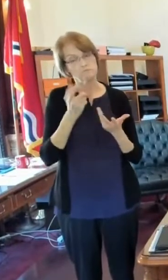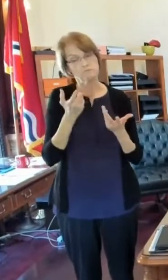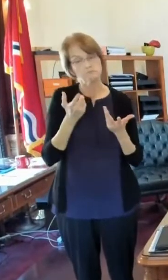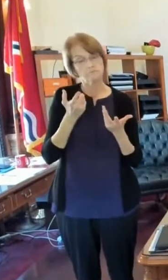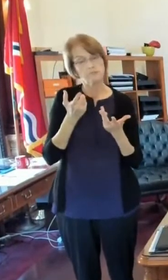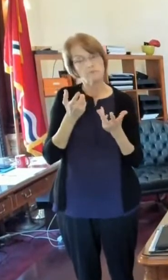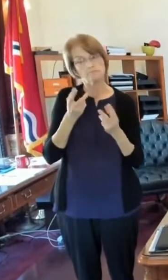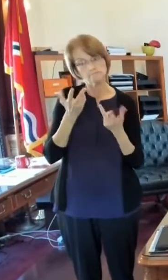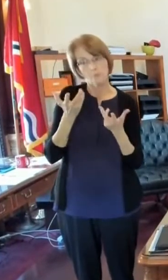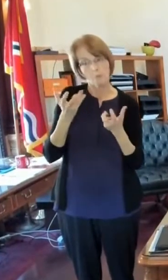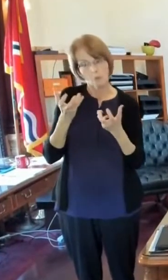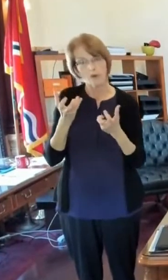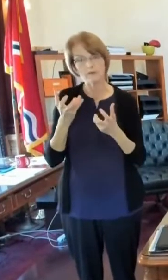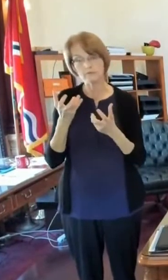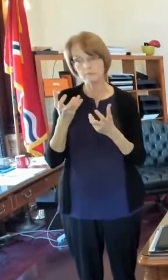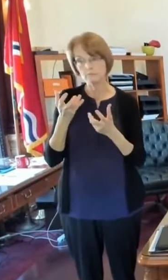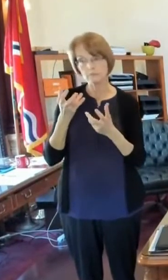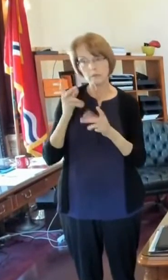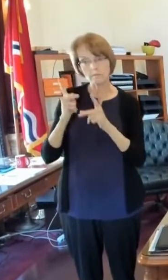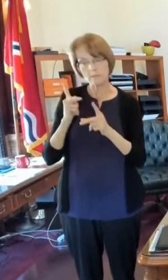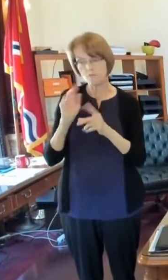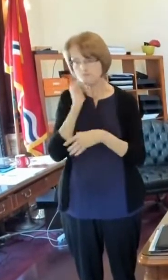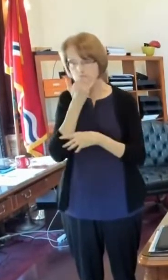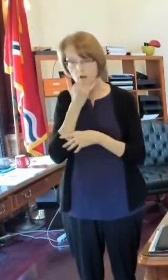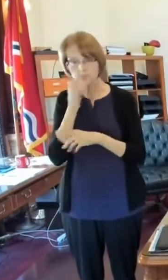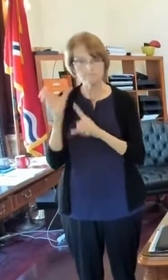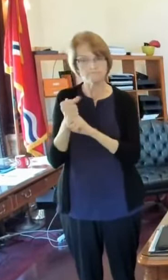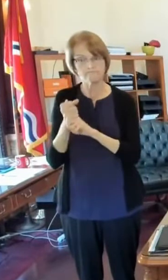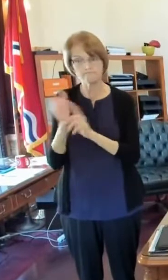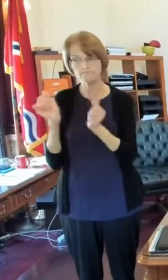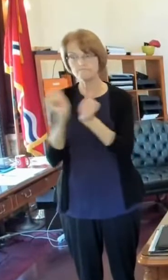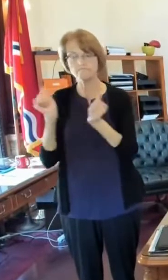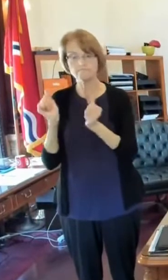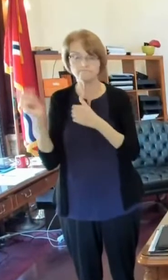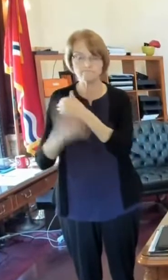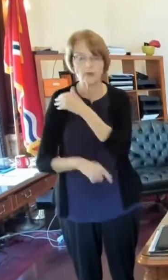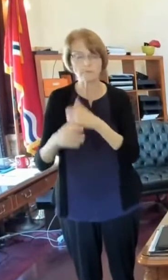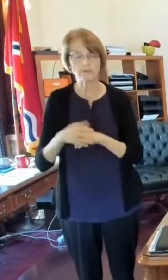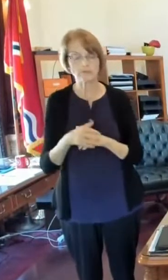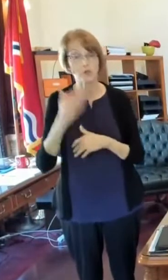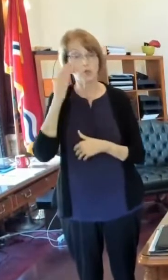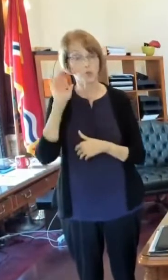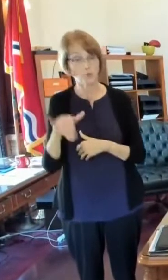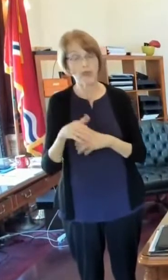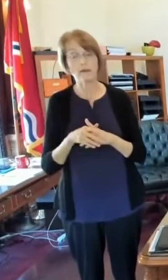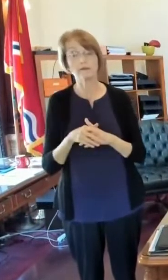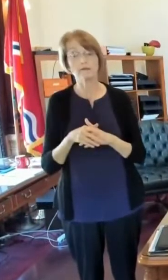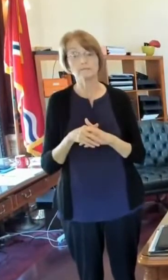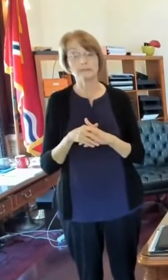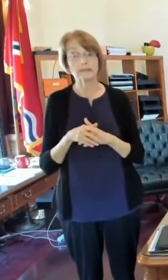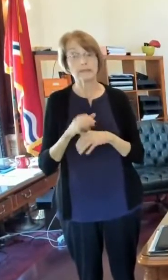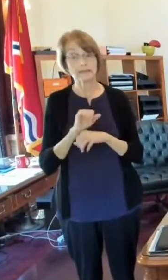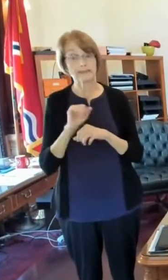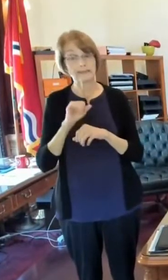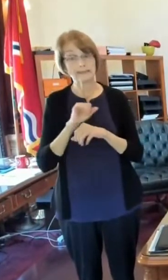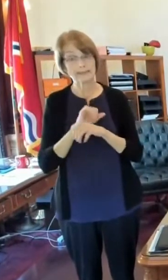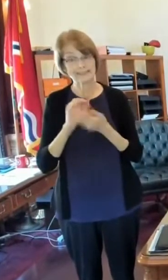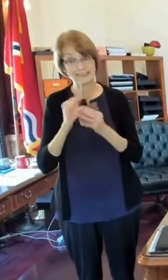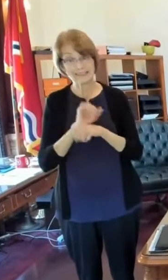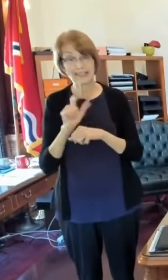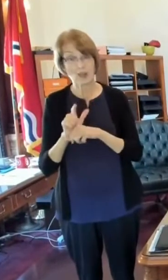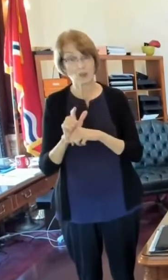that our federal partners will help us with that. You all know, I'm sure, that the City of St. Louis Police Department is